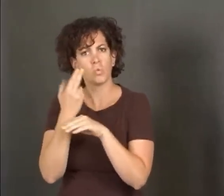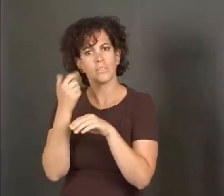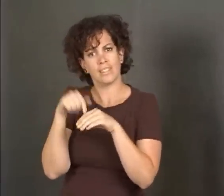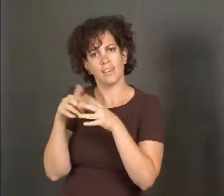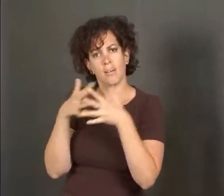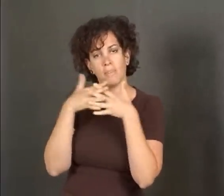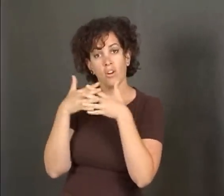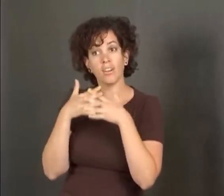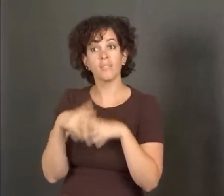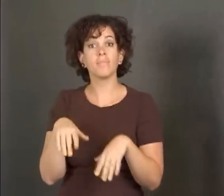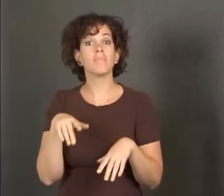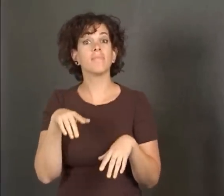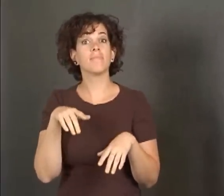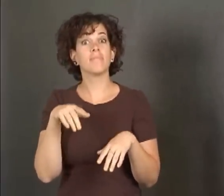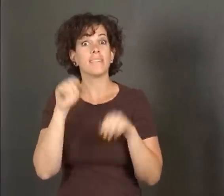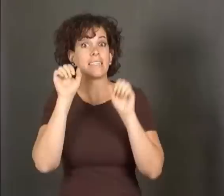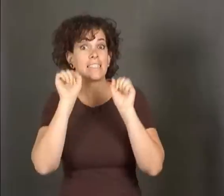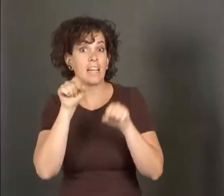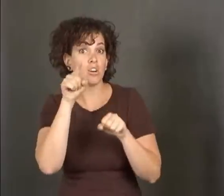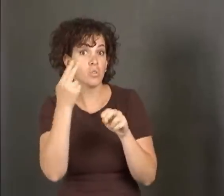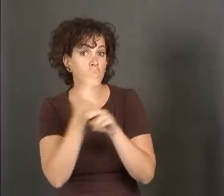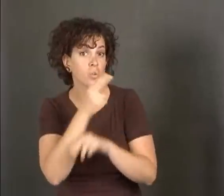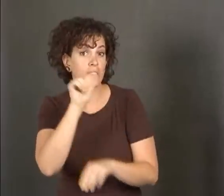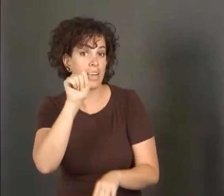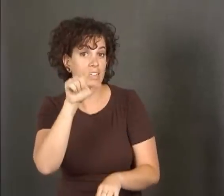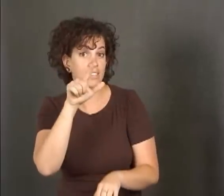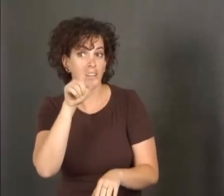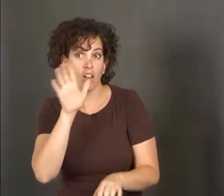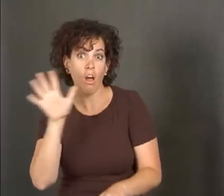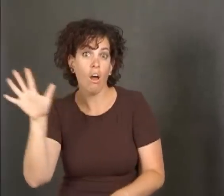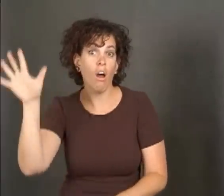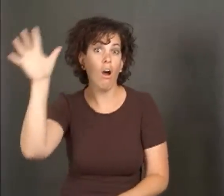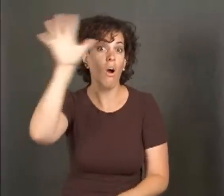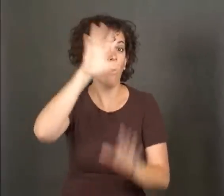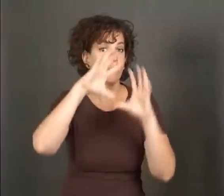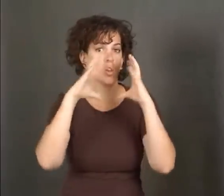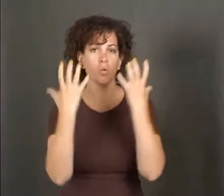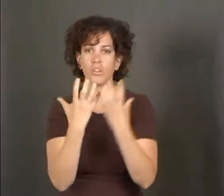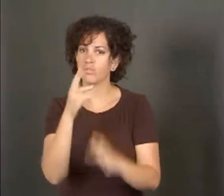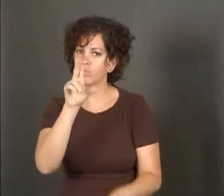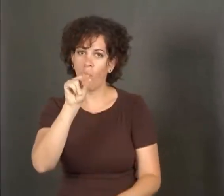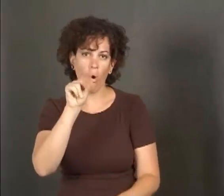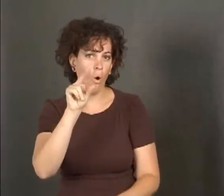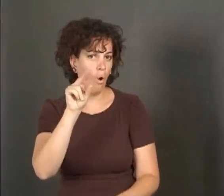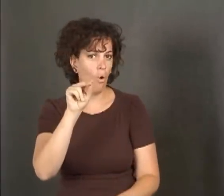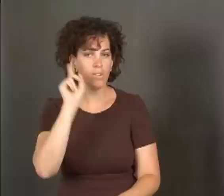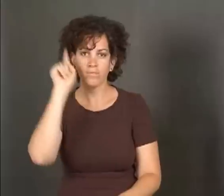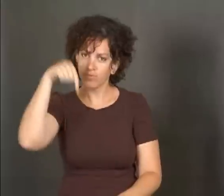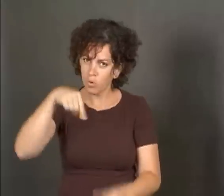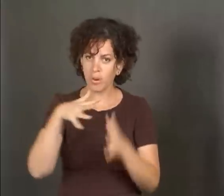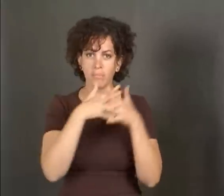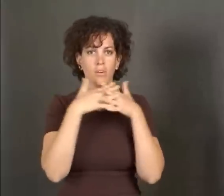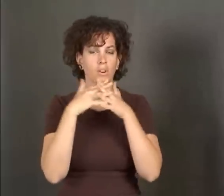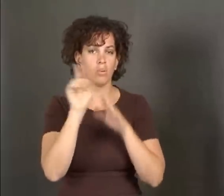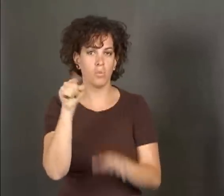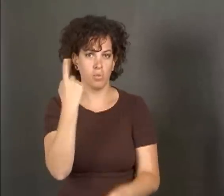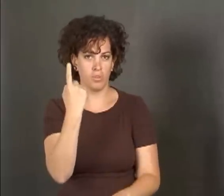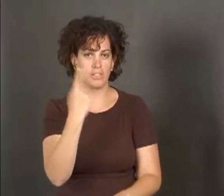Just as spoken English is used in America, they have other versions of English in other countries as well. American Sign Language is not